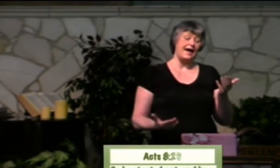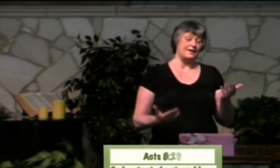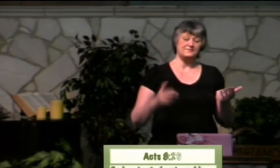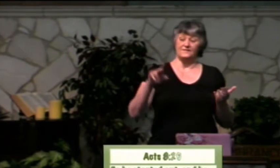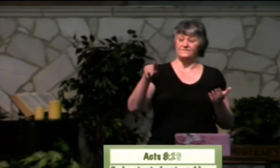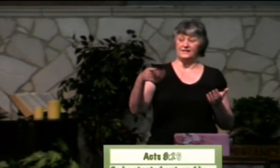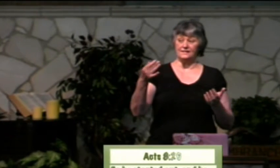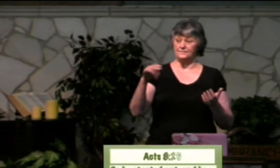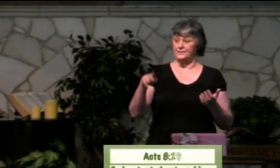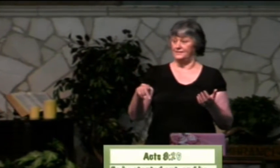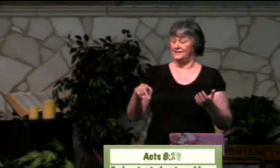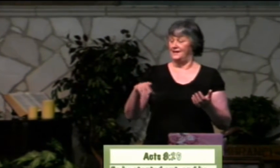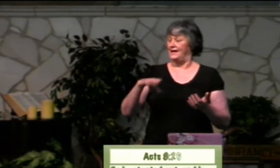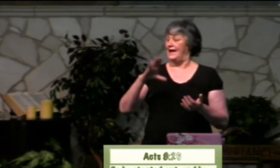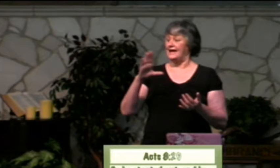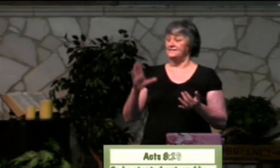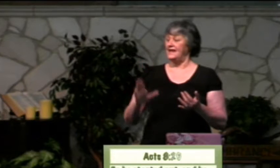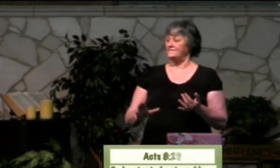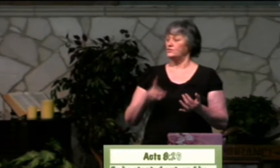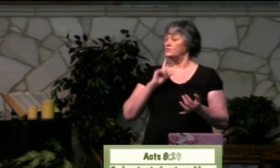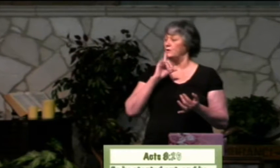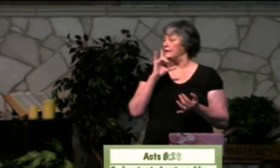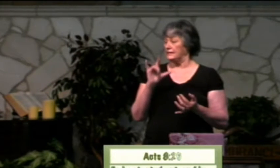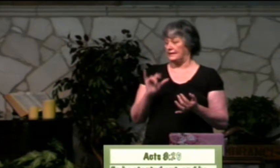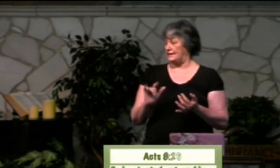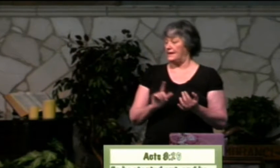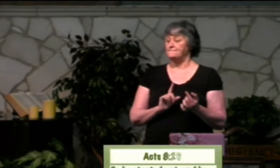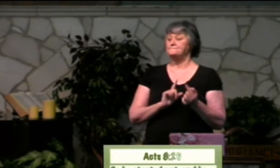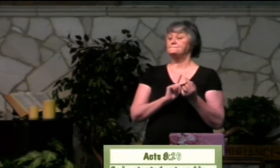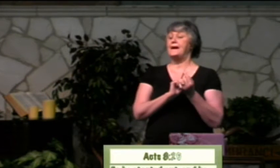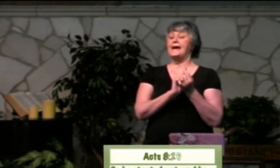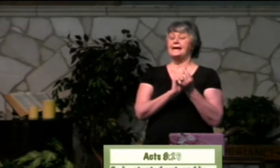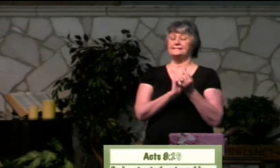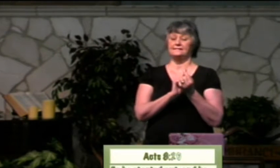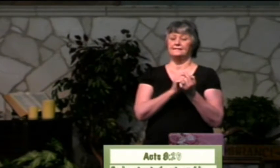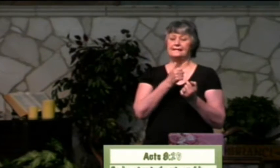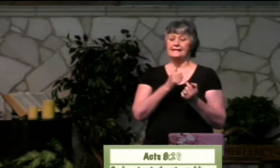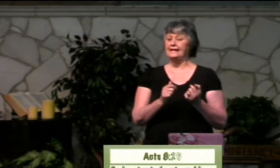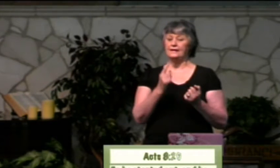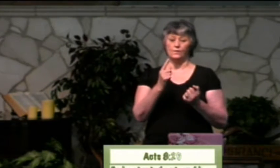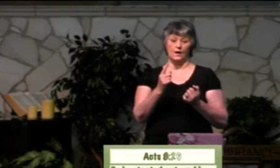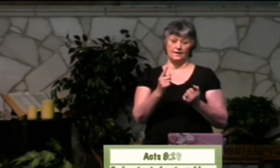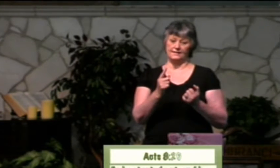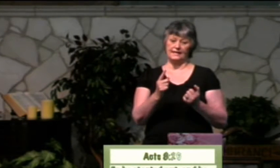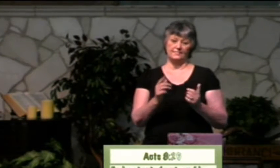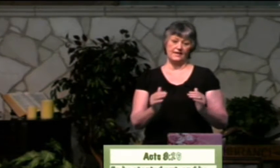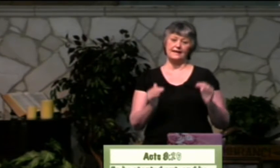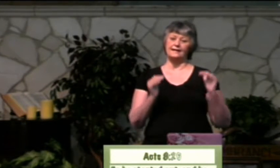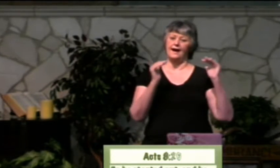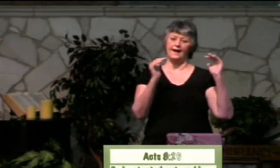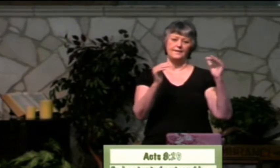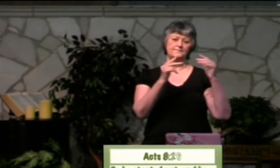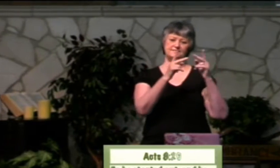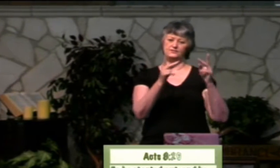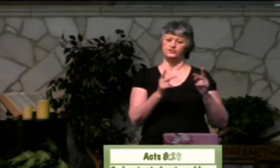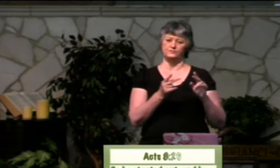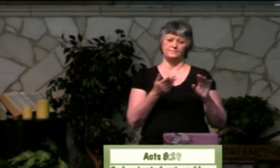Perhaps Philip had never really met anyone in that high position